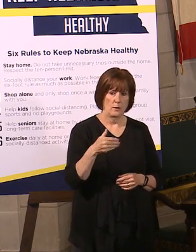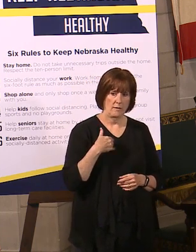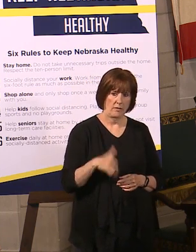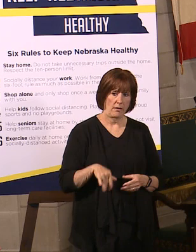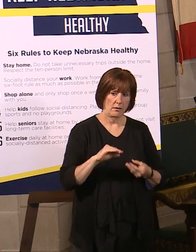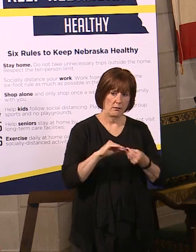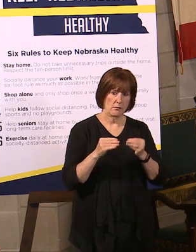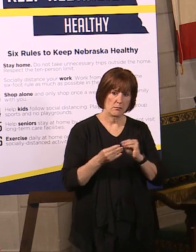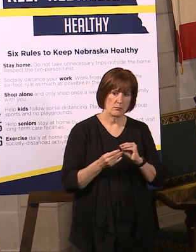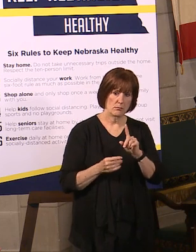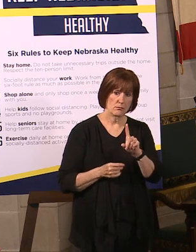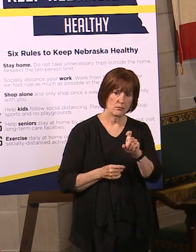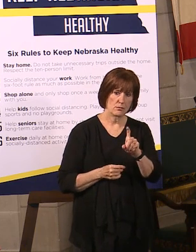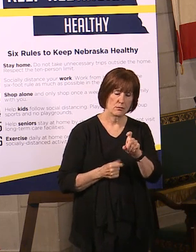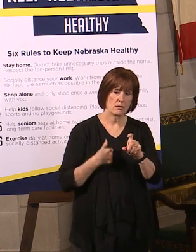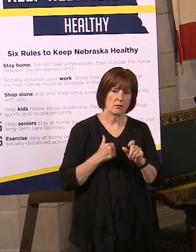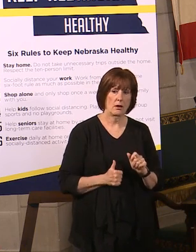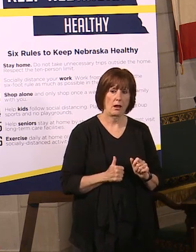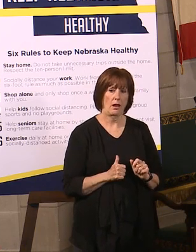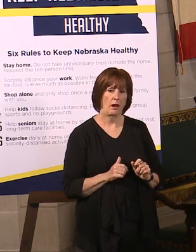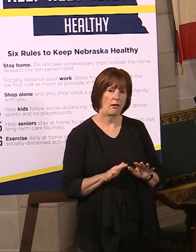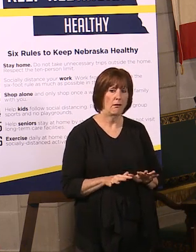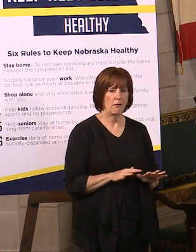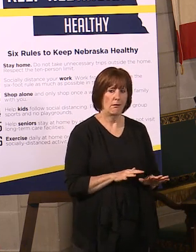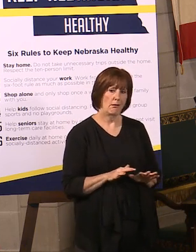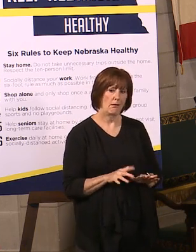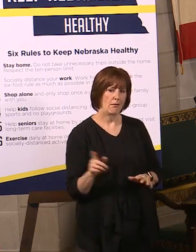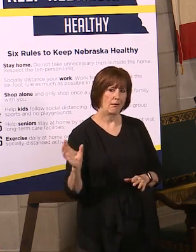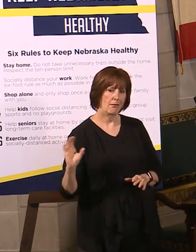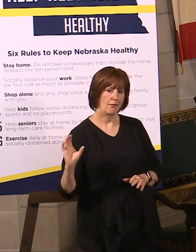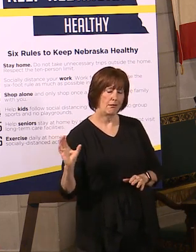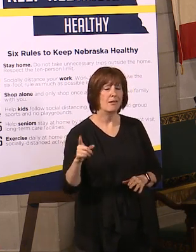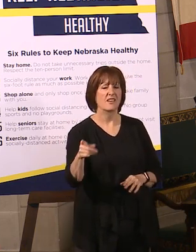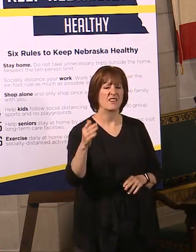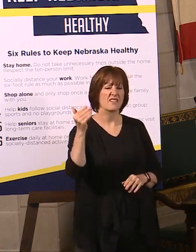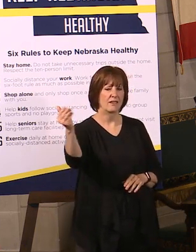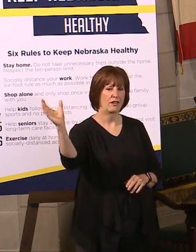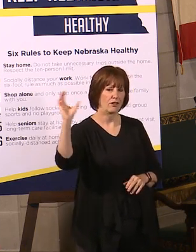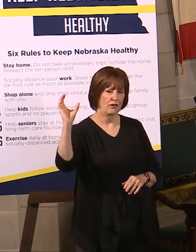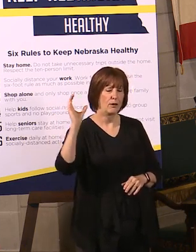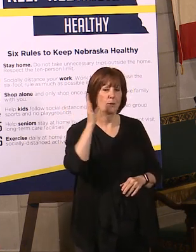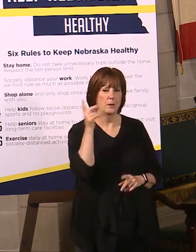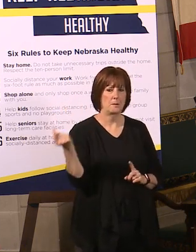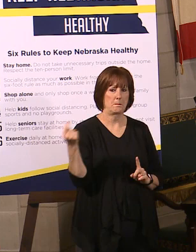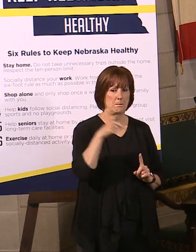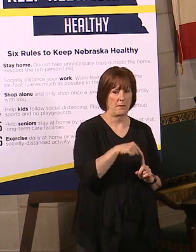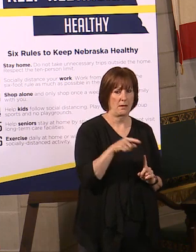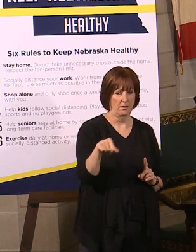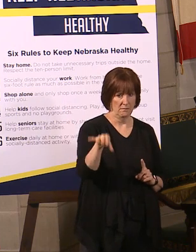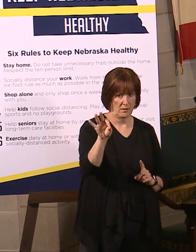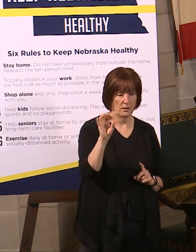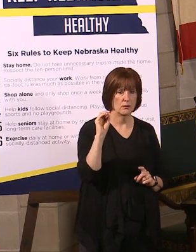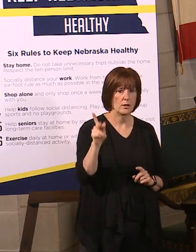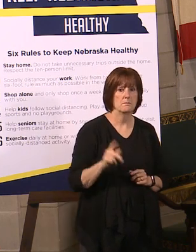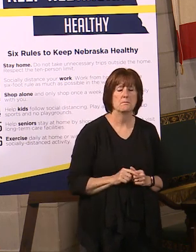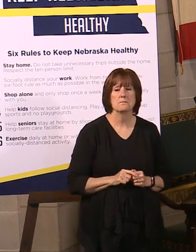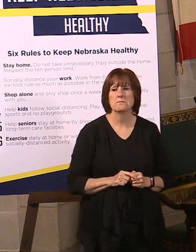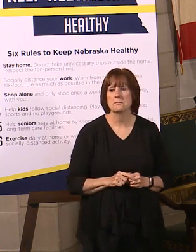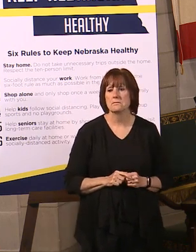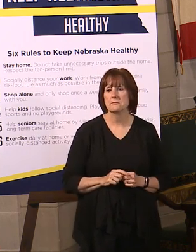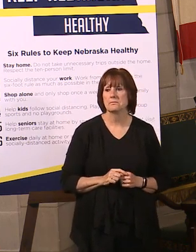right offhand? I can stall here for a little bit while you're looking for that. Taylor, why don't you look for it? We'll come back to that answer if you can find it. Does that sound fair?